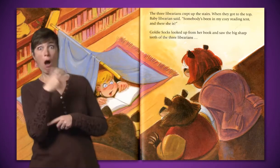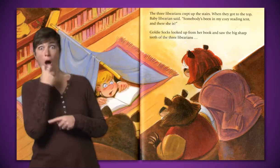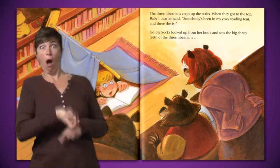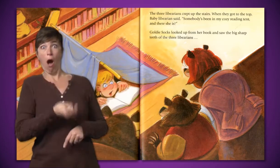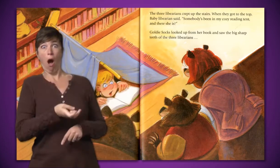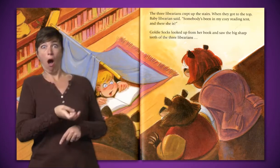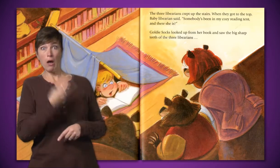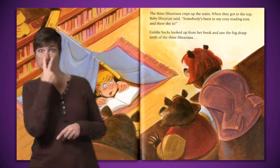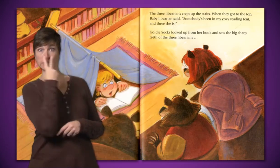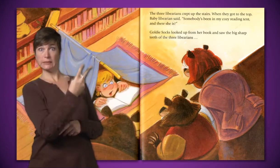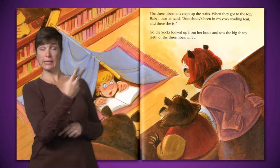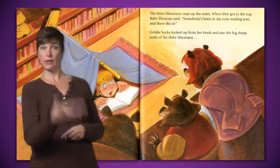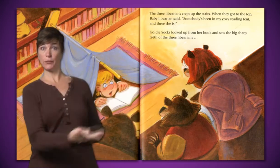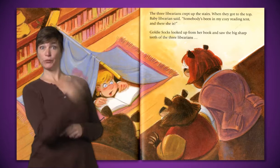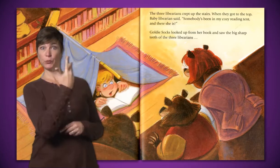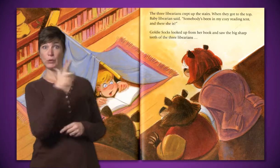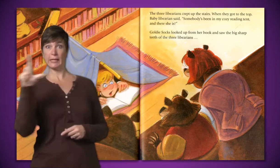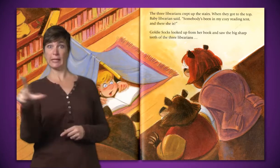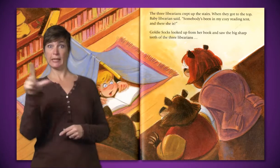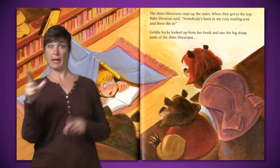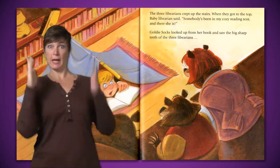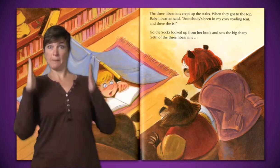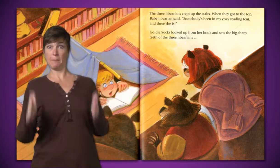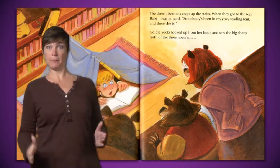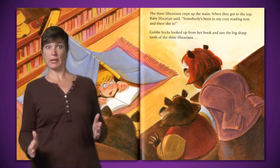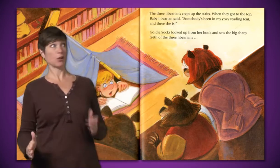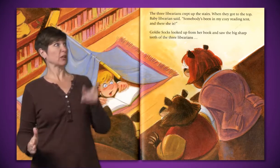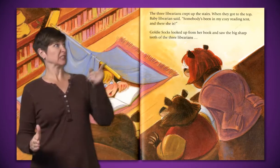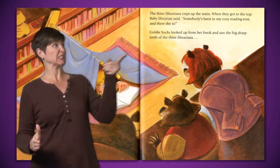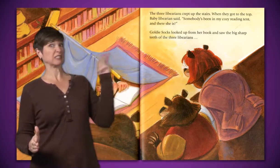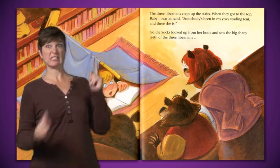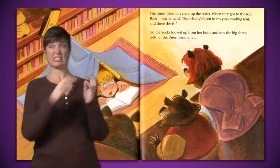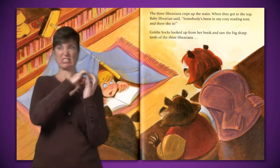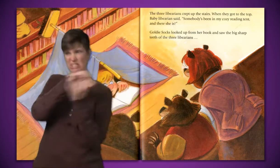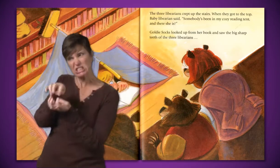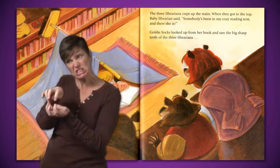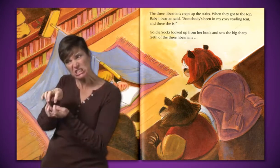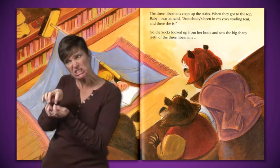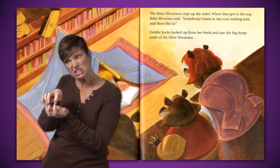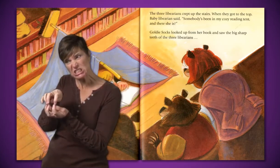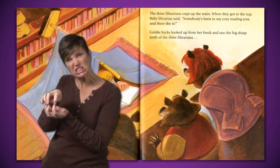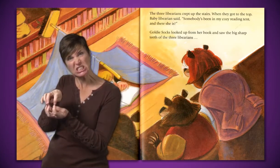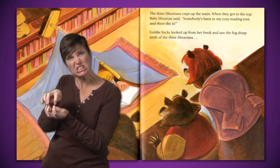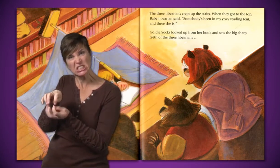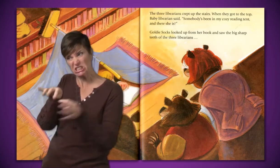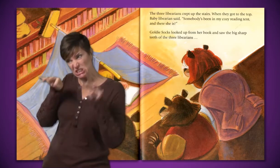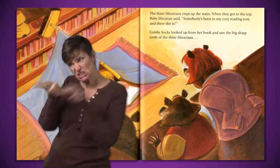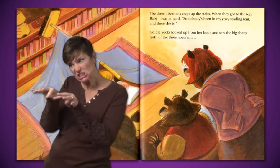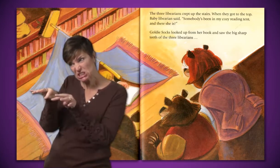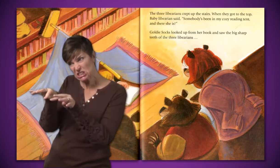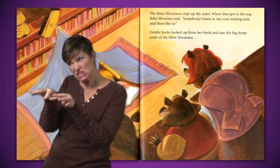Goldie looked up from her book and saw the big, sharp teeth of the